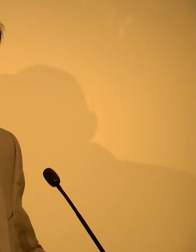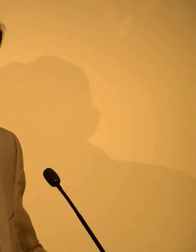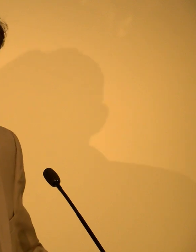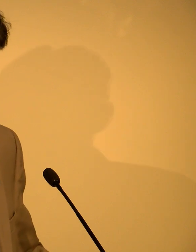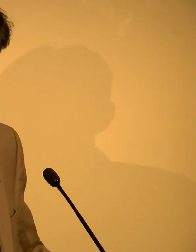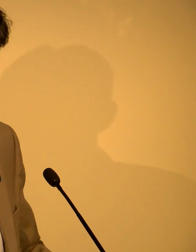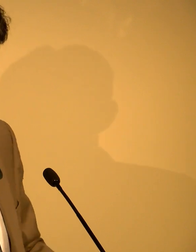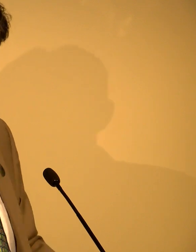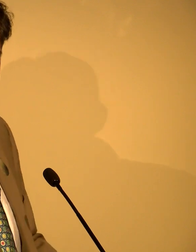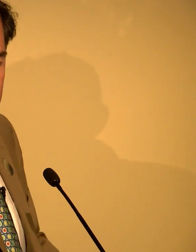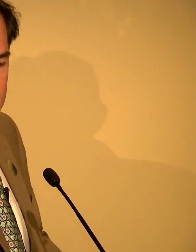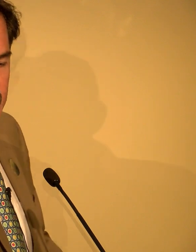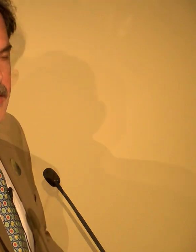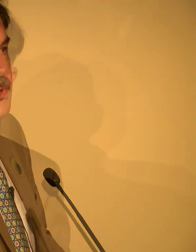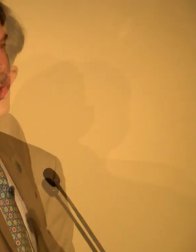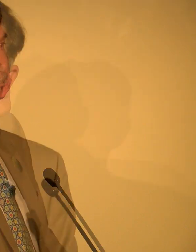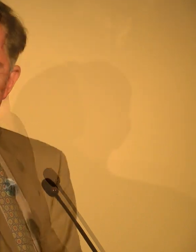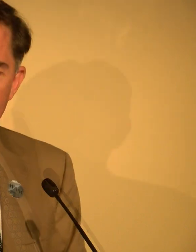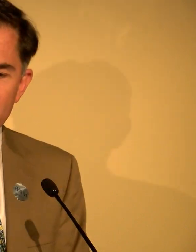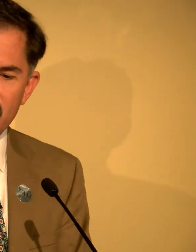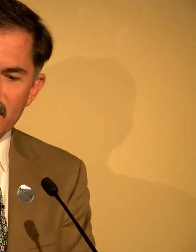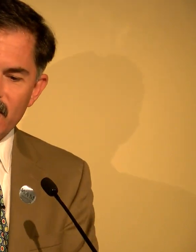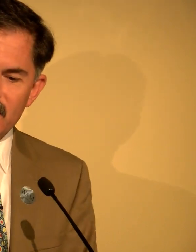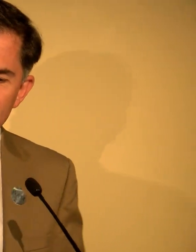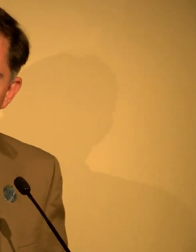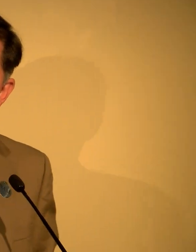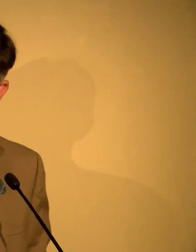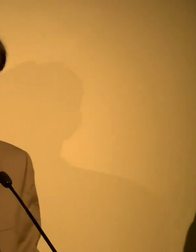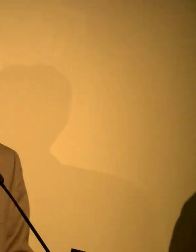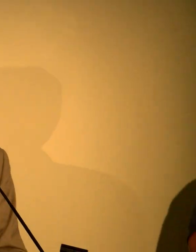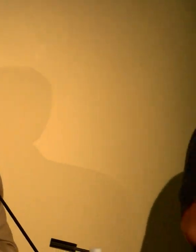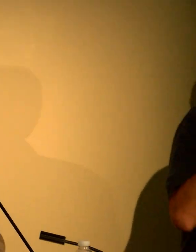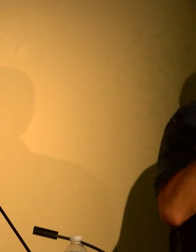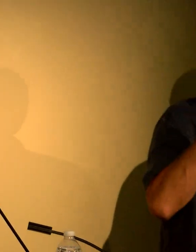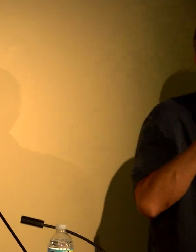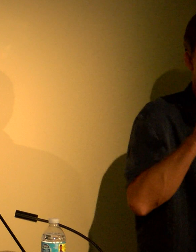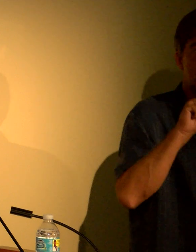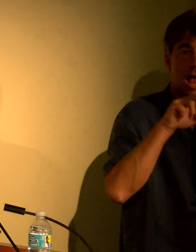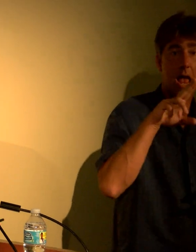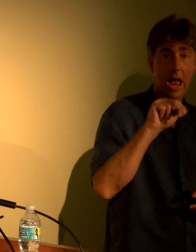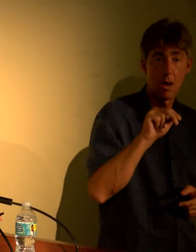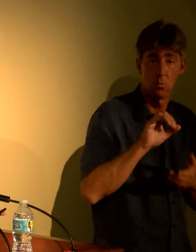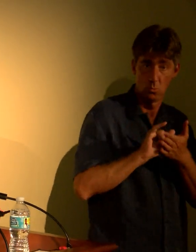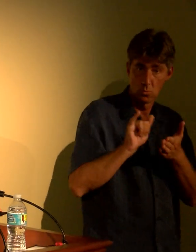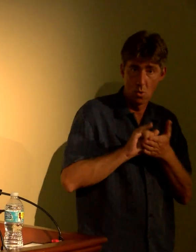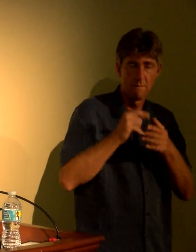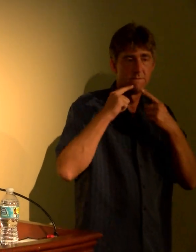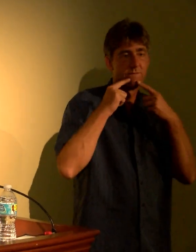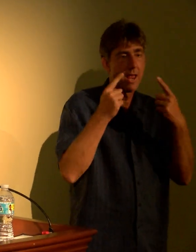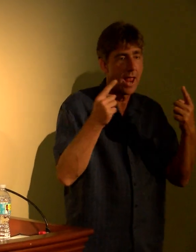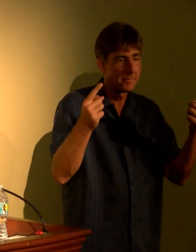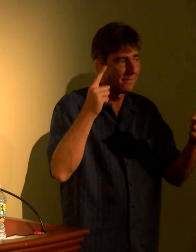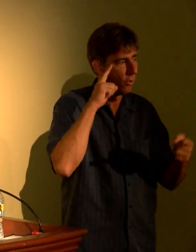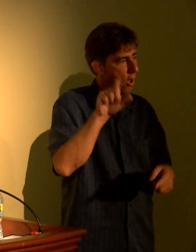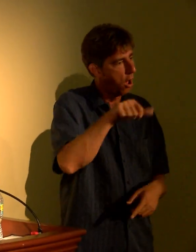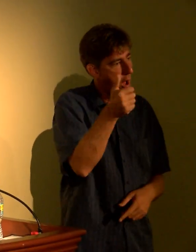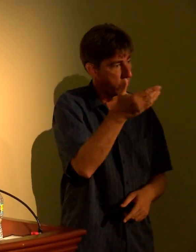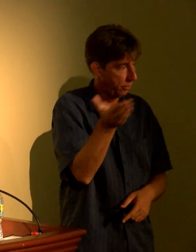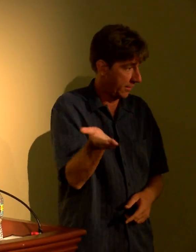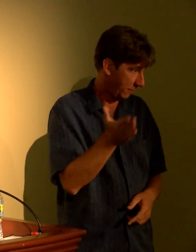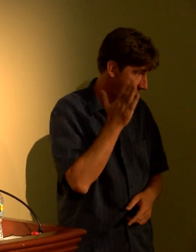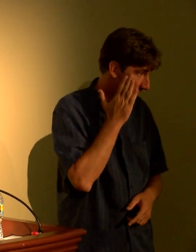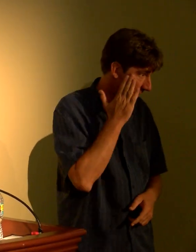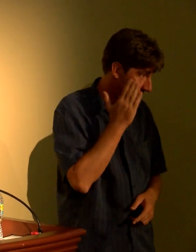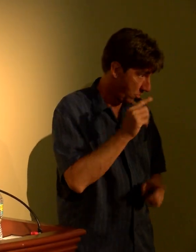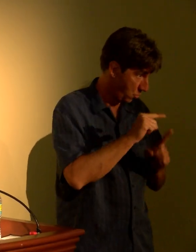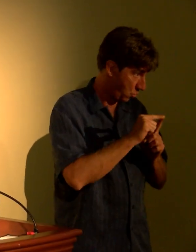all the work that I've done over the past few decades. Cooperstown, New York, of course, is famous for other things. You may or may not be familiar with